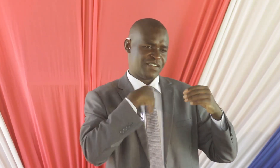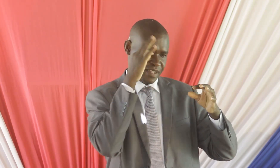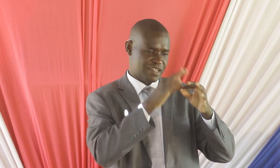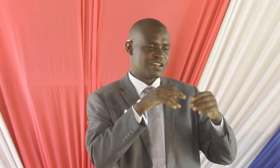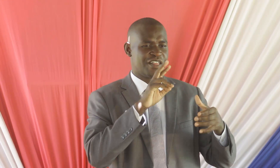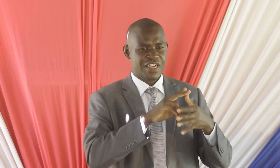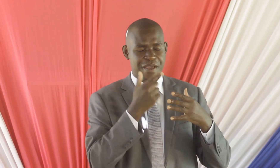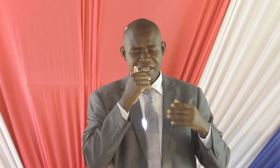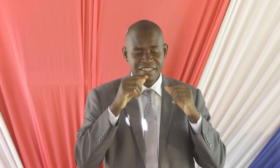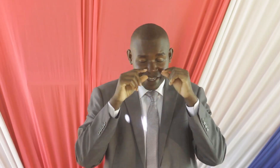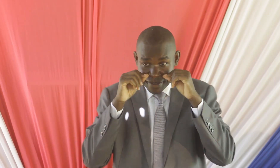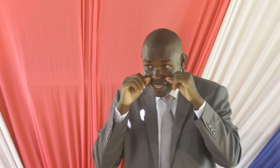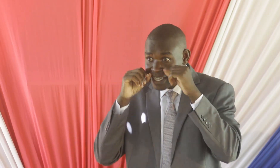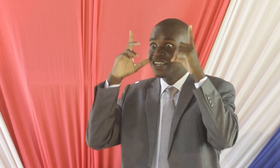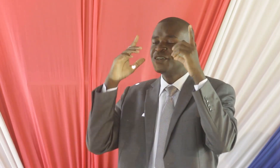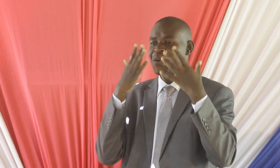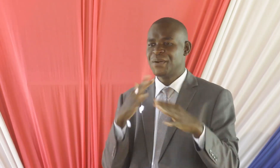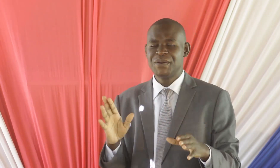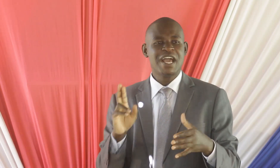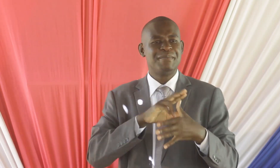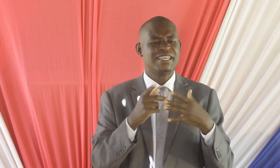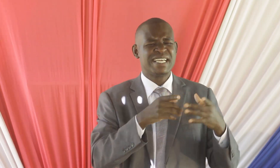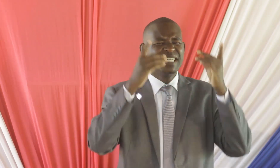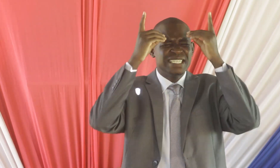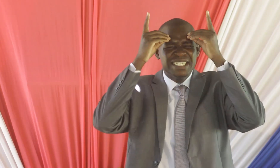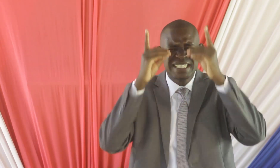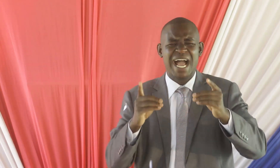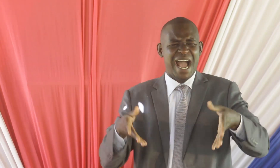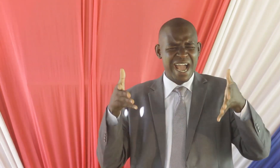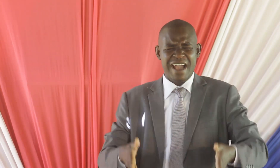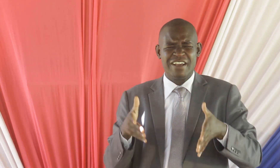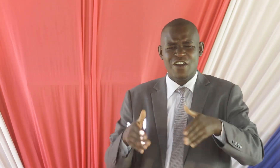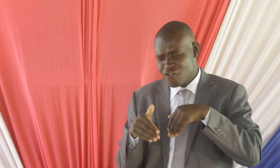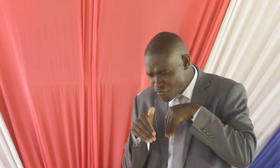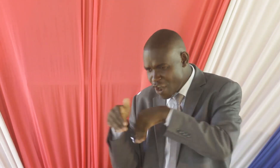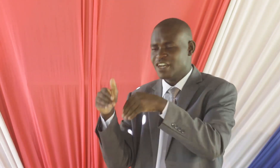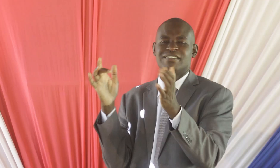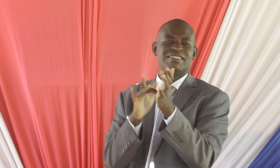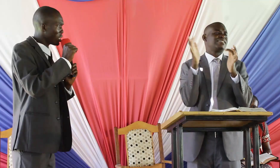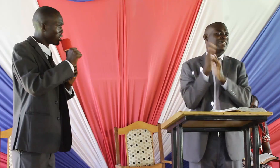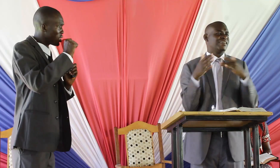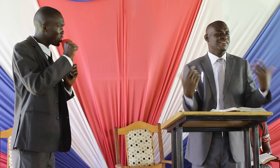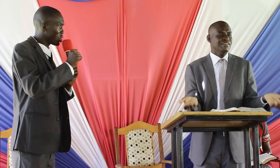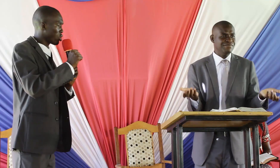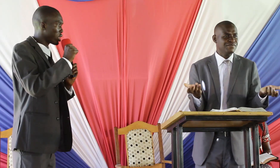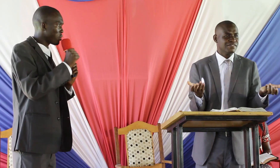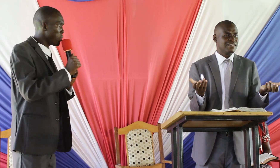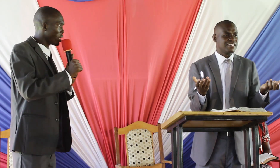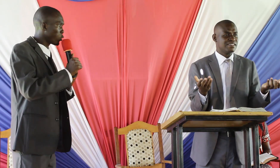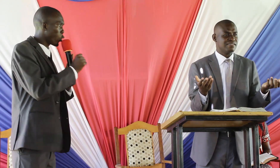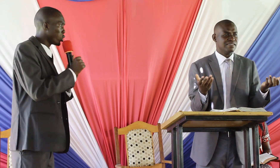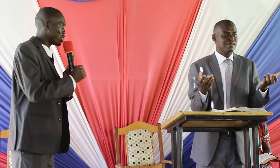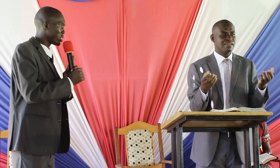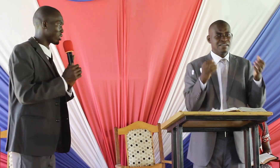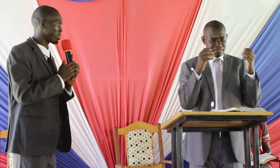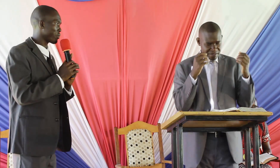Jesus said, you are free and you are forgiven. Go, you can now see. But now it is the decision that he